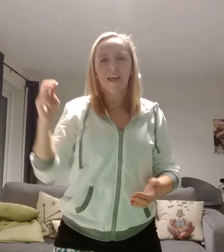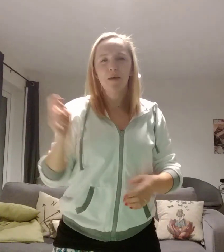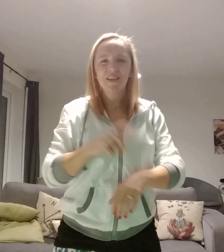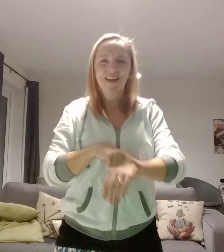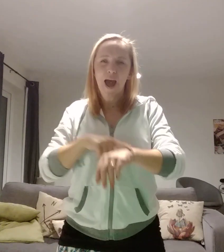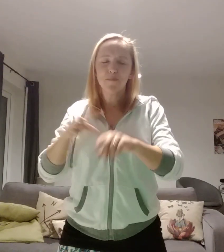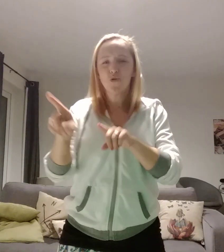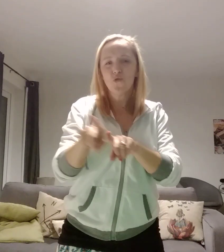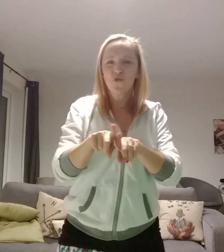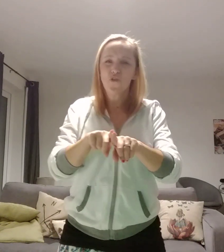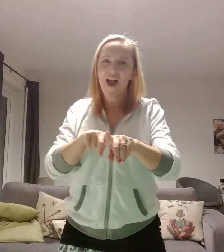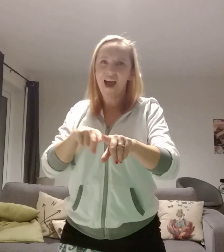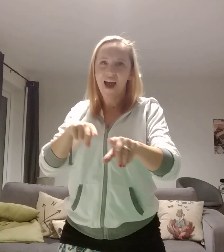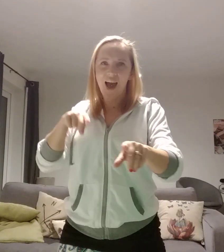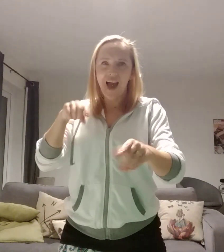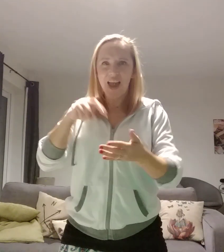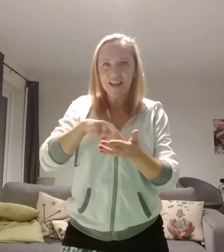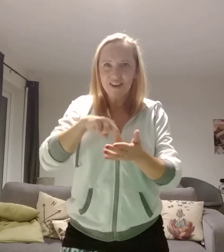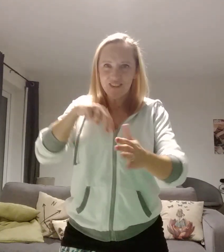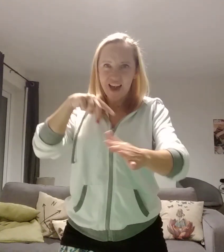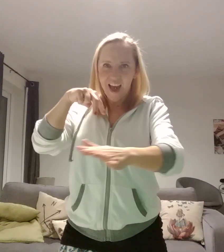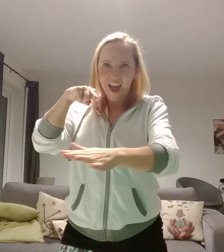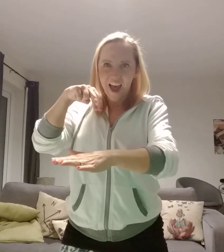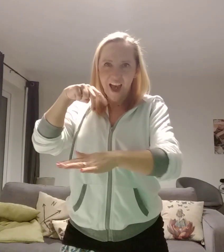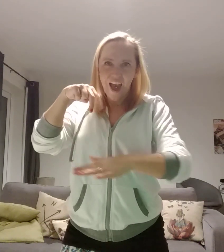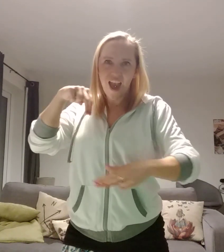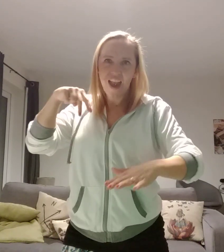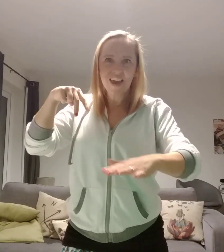It's time to try defying